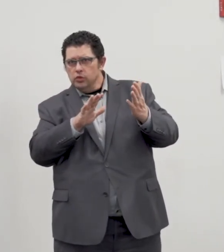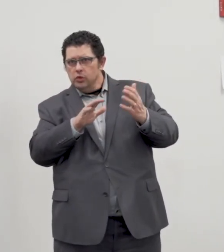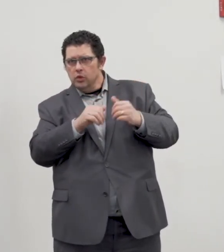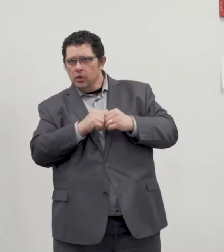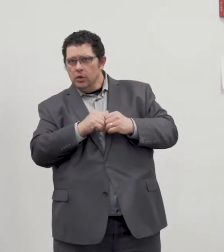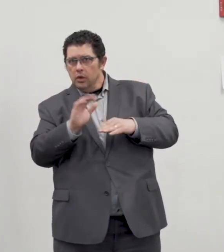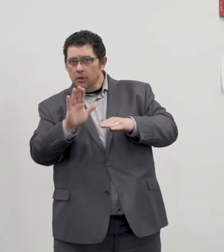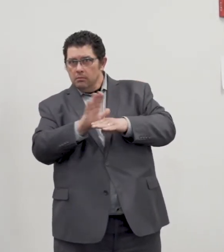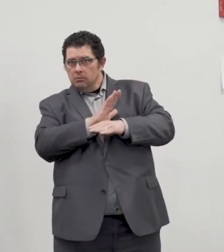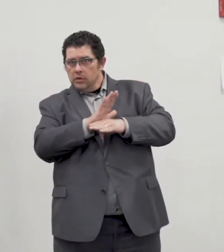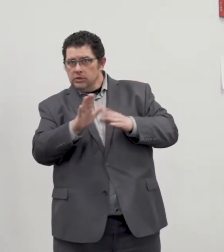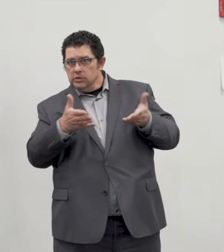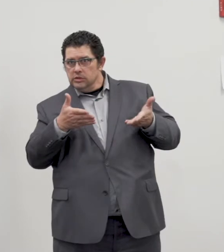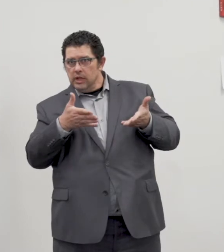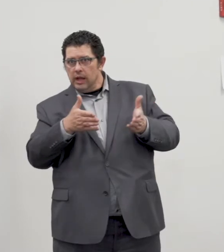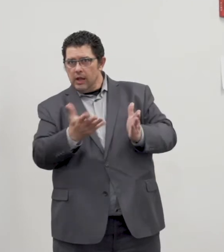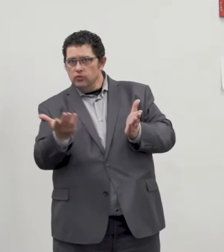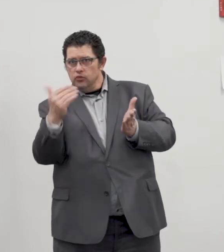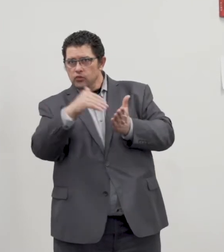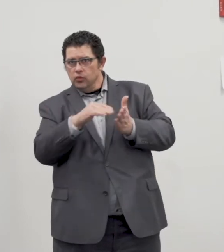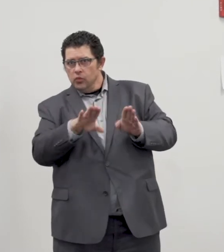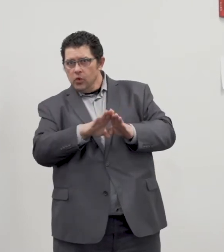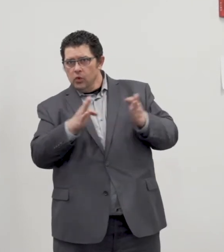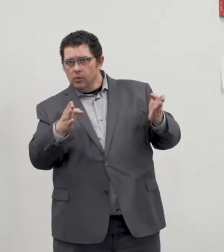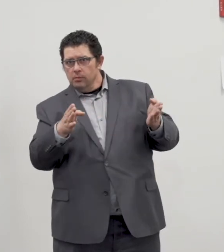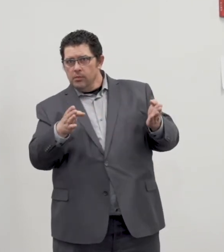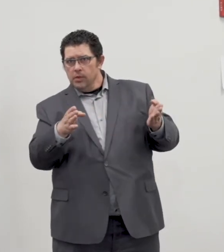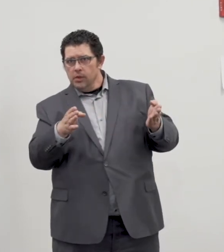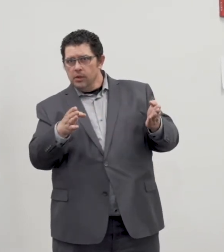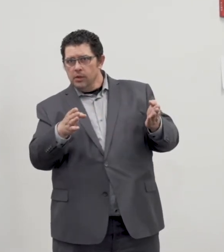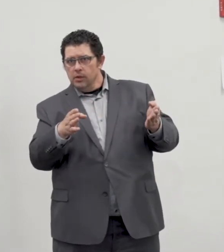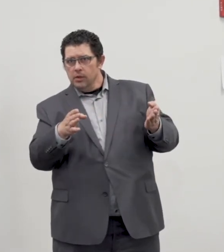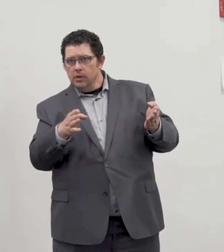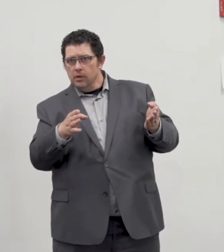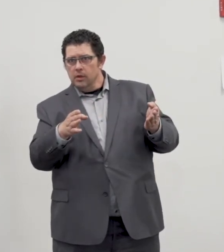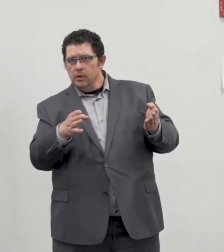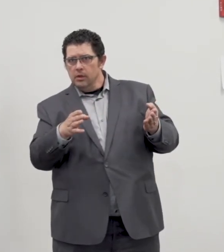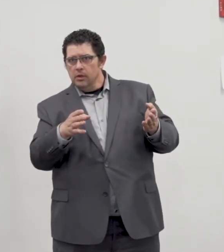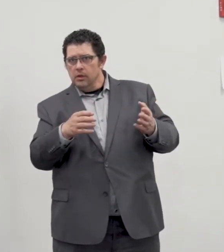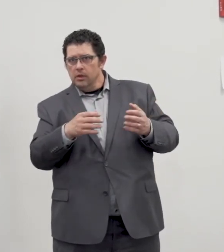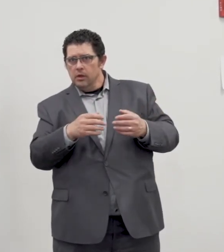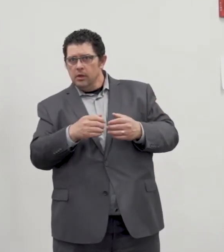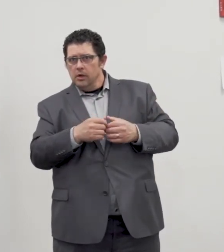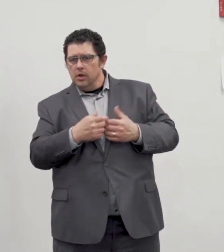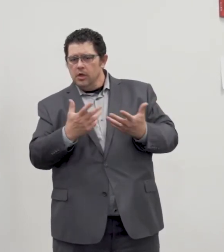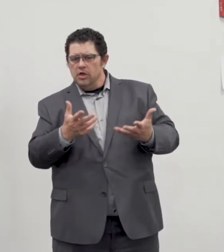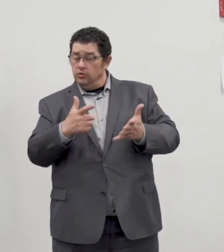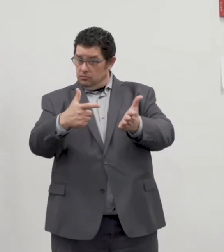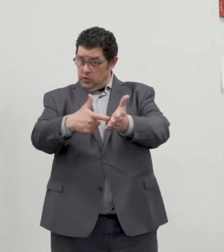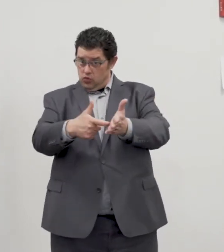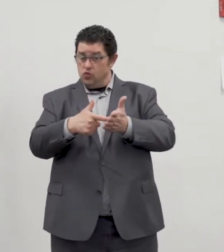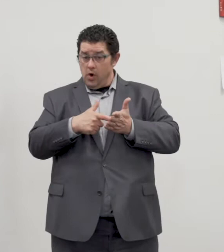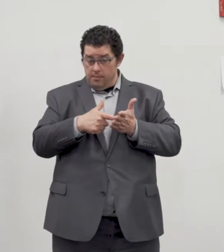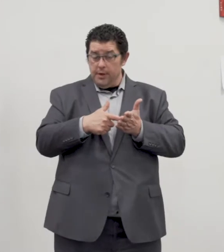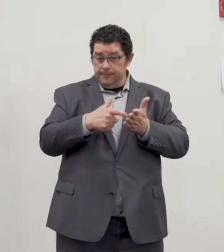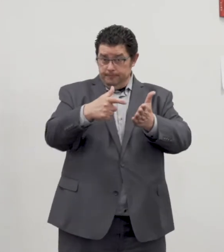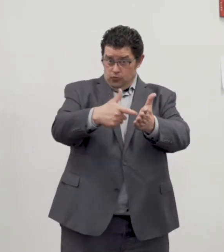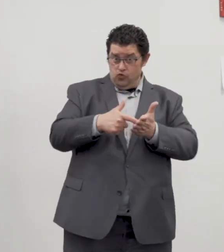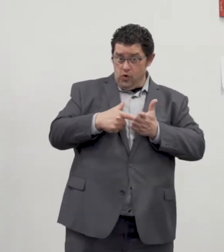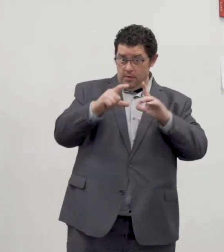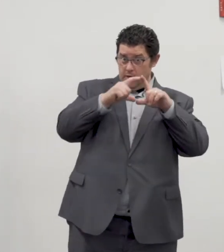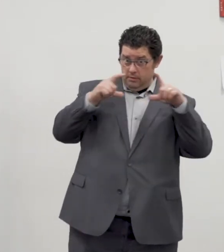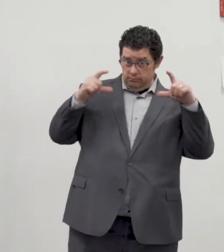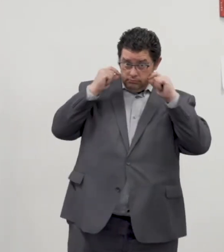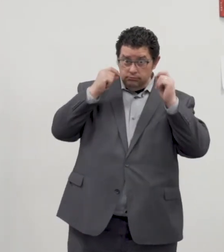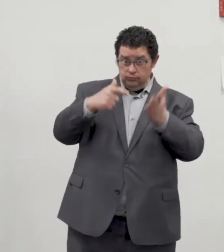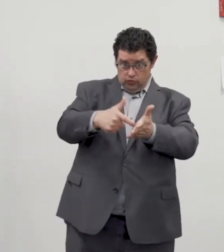to, again, reopen their doors, required, suggested, somewhere in between? It will be a requirement, and I